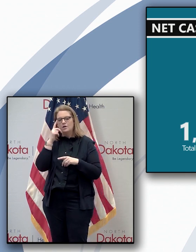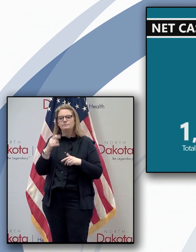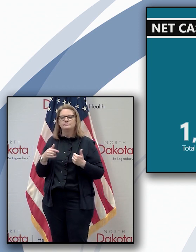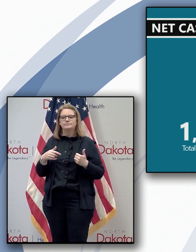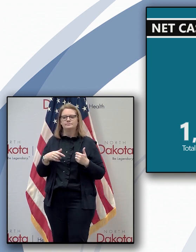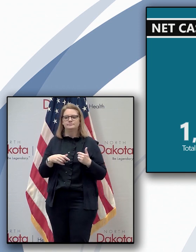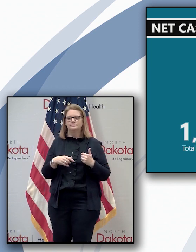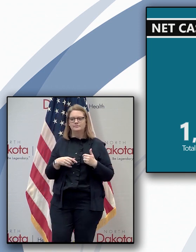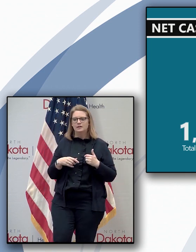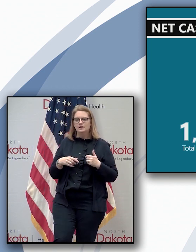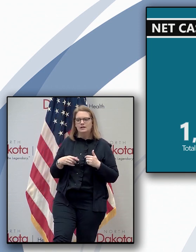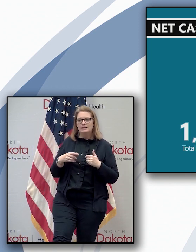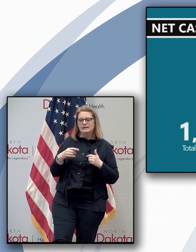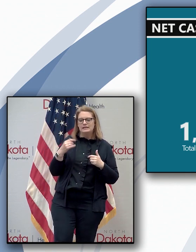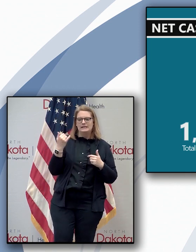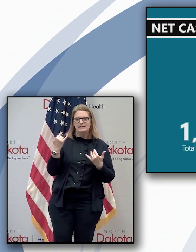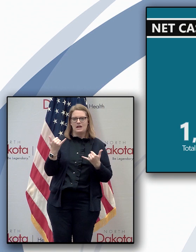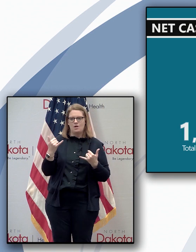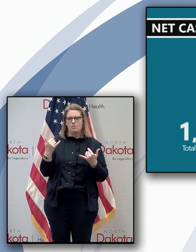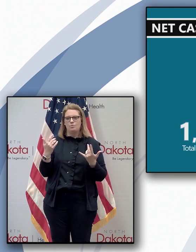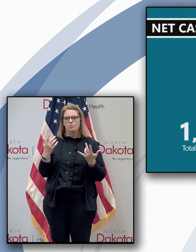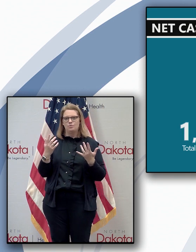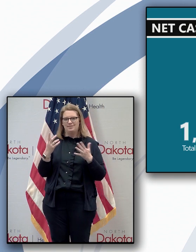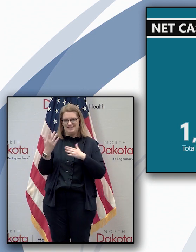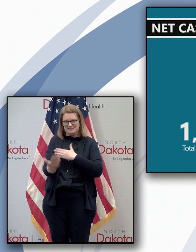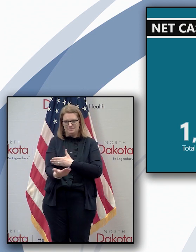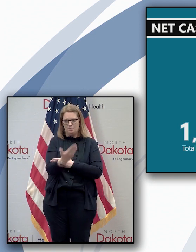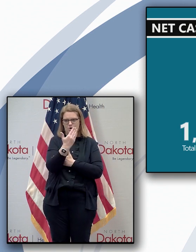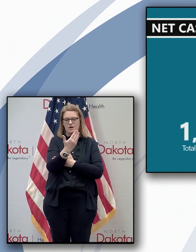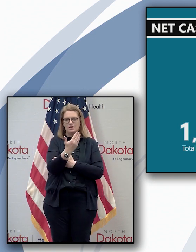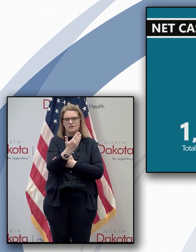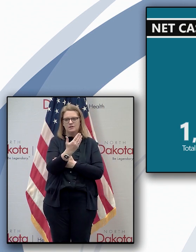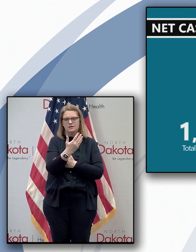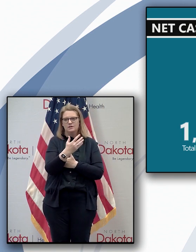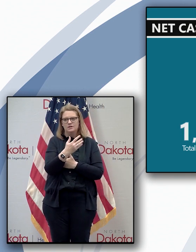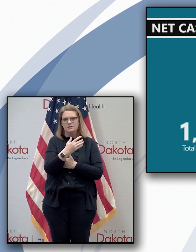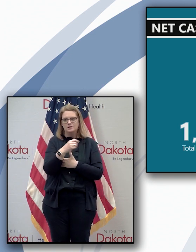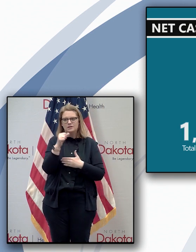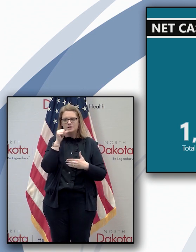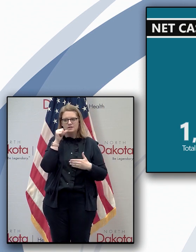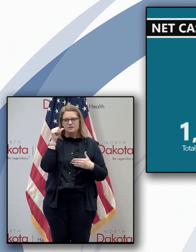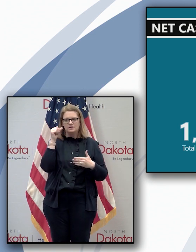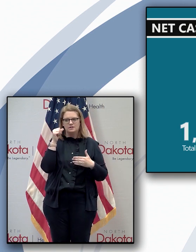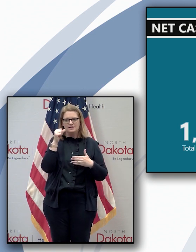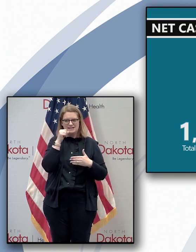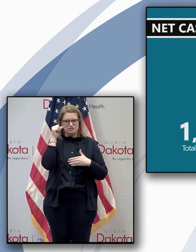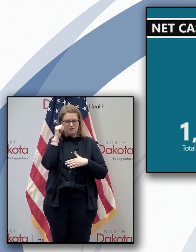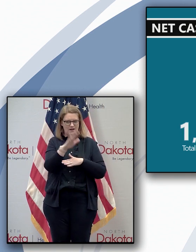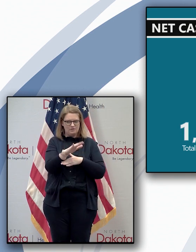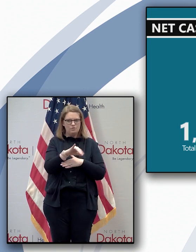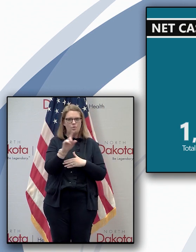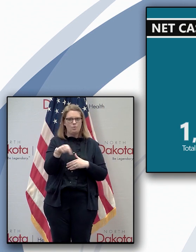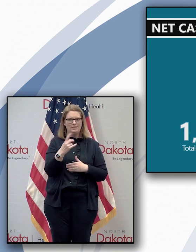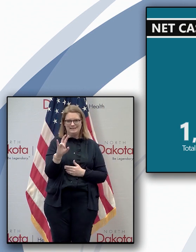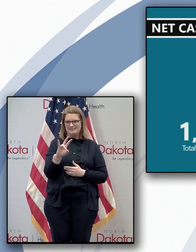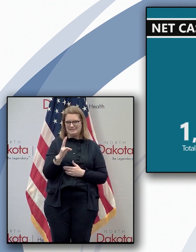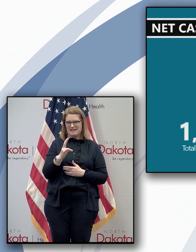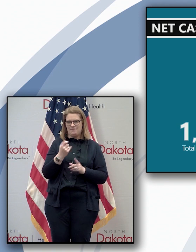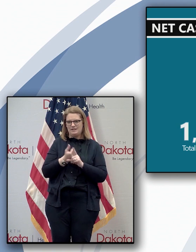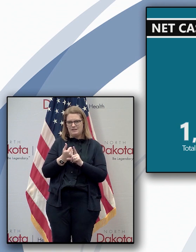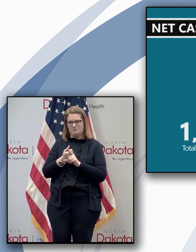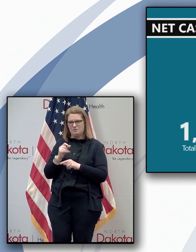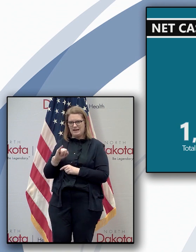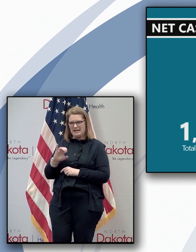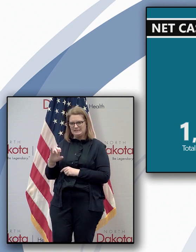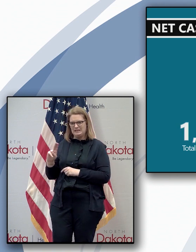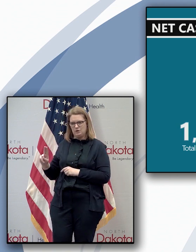And as of reporting that we had this morning, that I think was yesterday afternoon, of those, only 7 of those were in ICU.